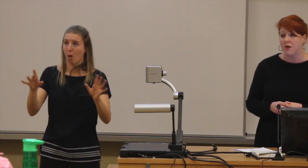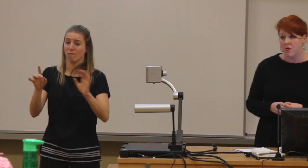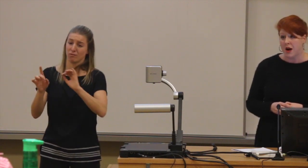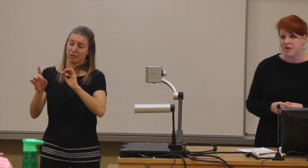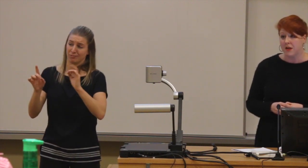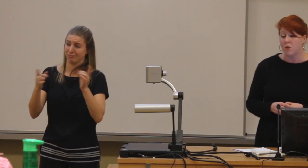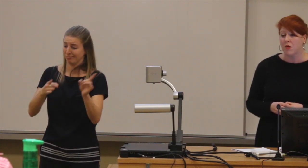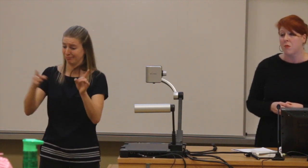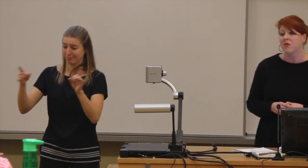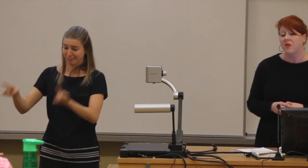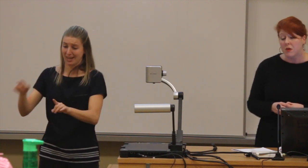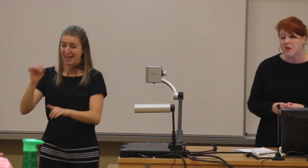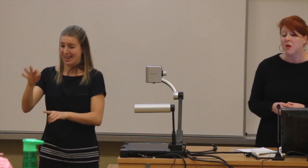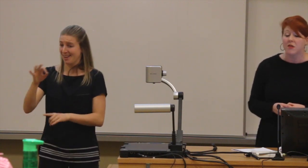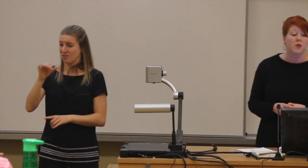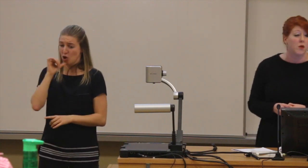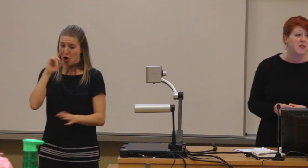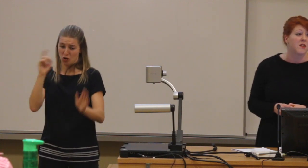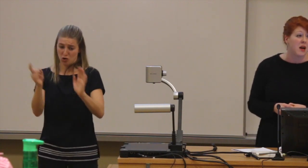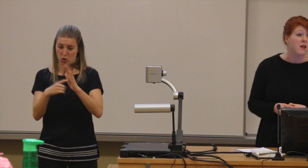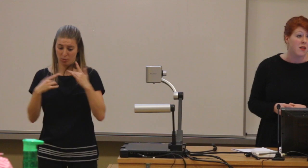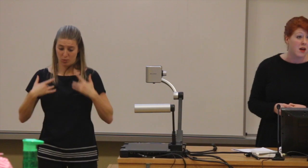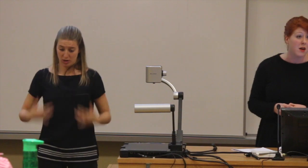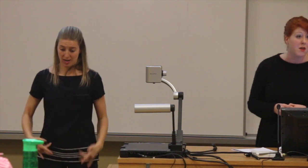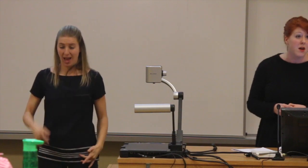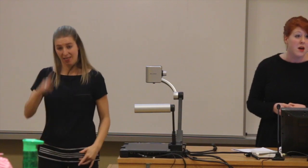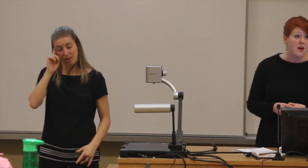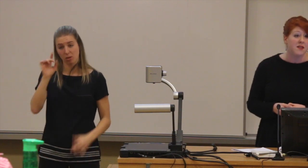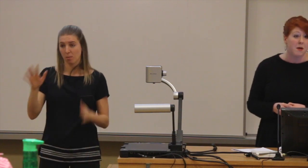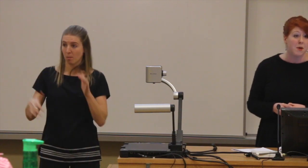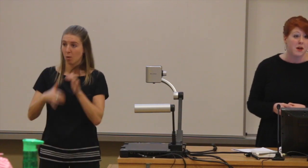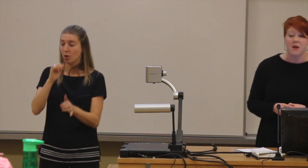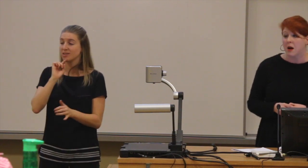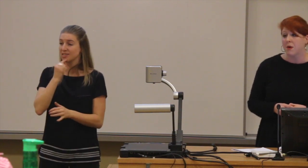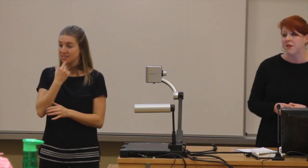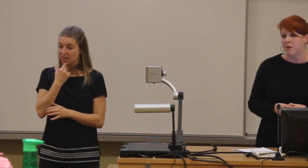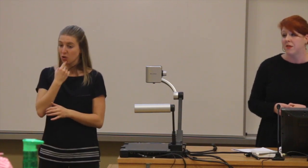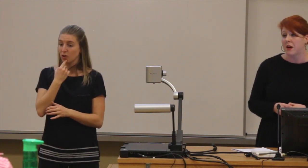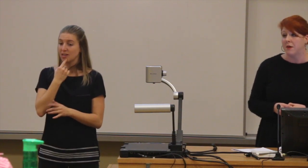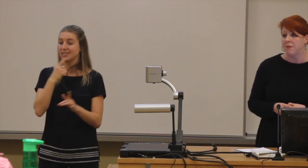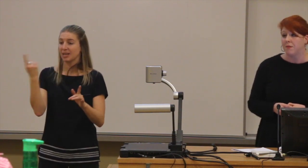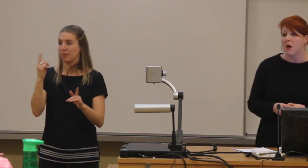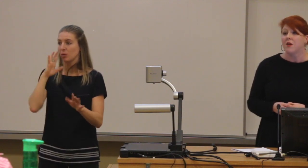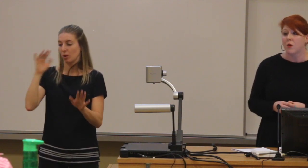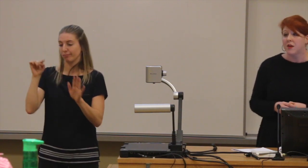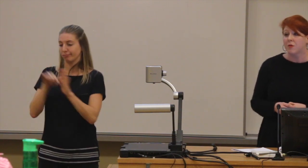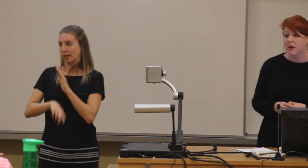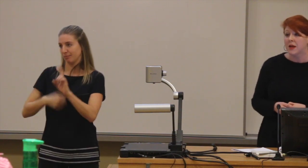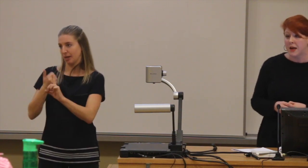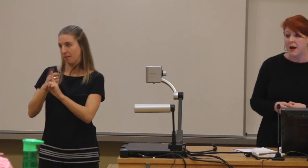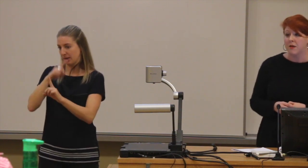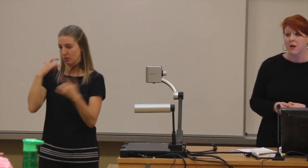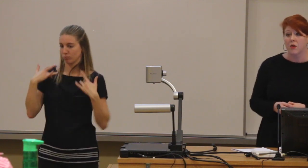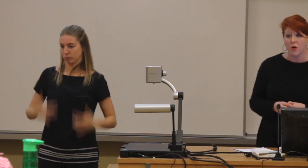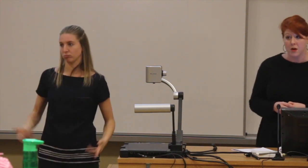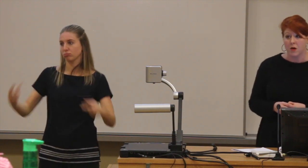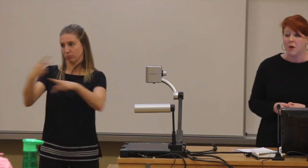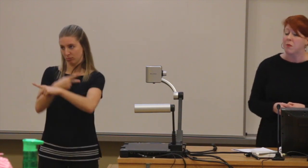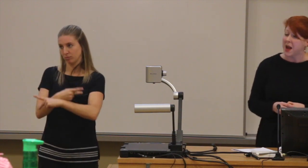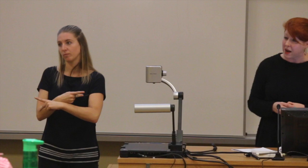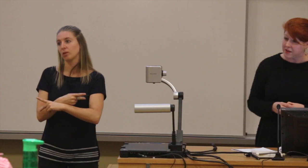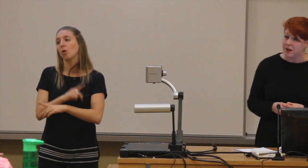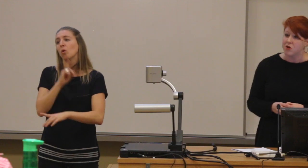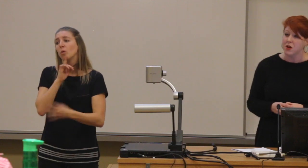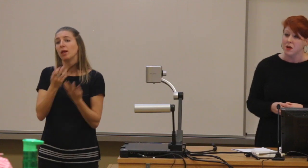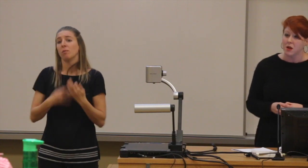is not addressed. And one of the most serious consequences I can think of is somebody dying by suicide. So it is really, again, critical